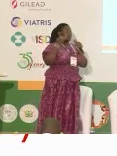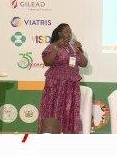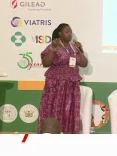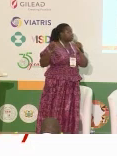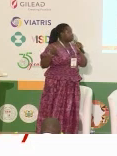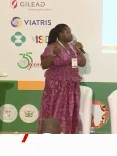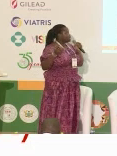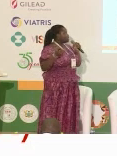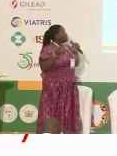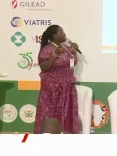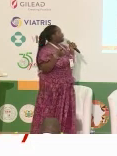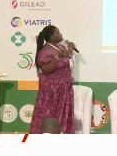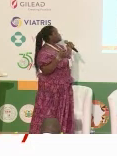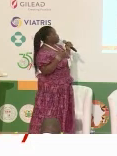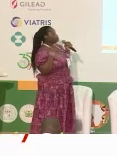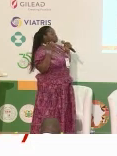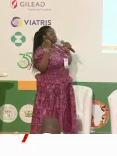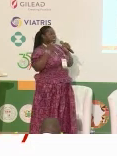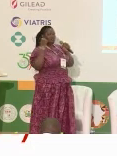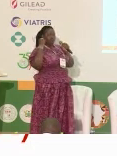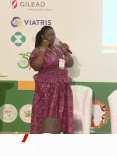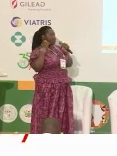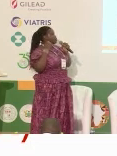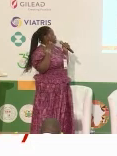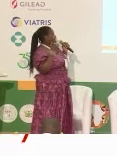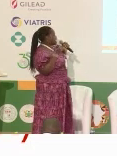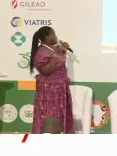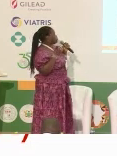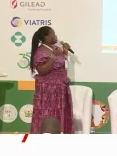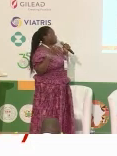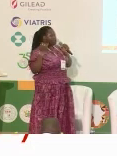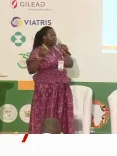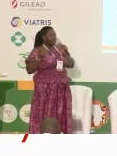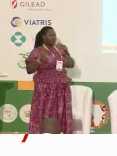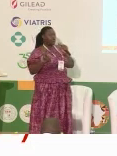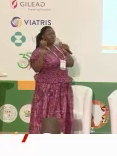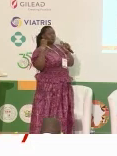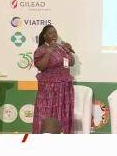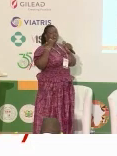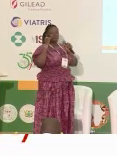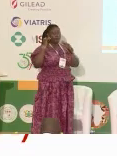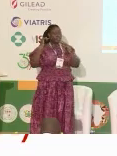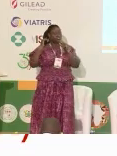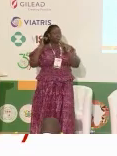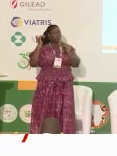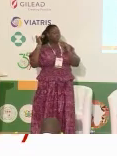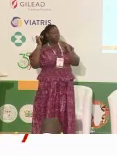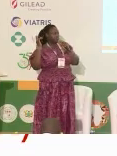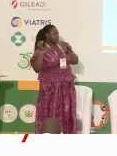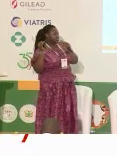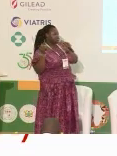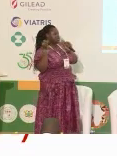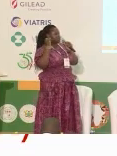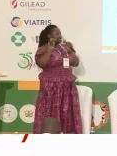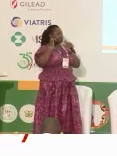regular viral load testing rather. And we also did like follow-up calls to like clients to basically remind them that, oh, please remember that your